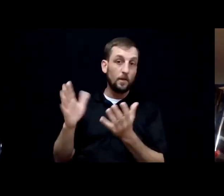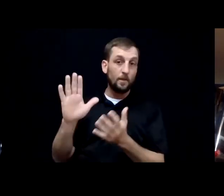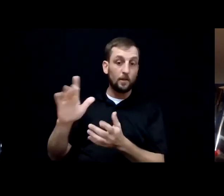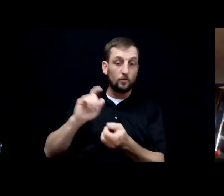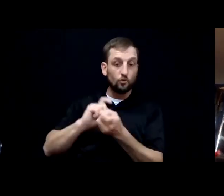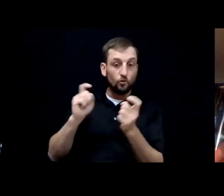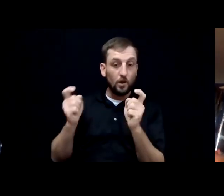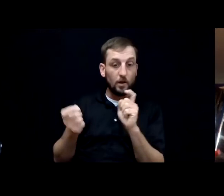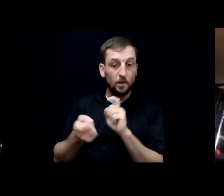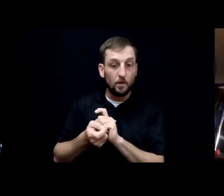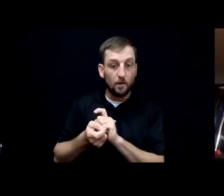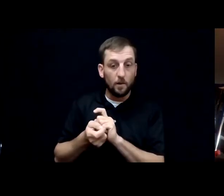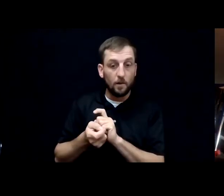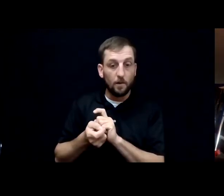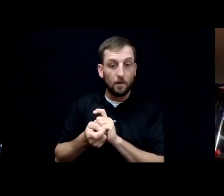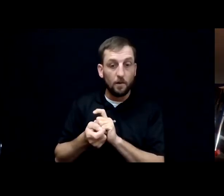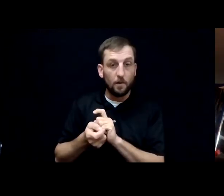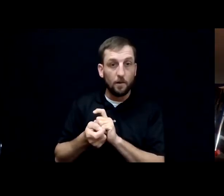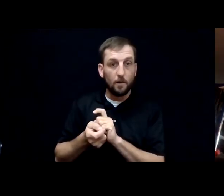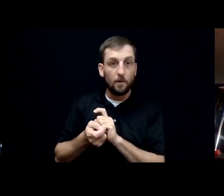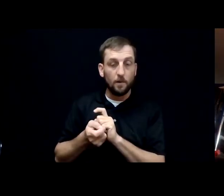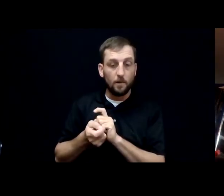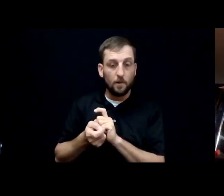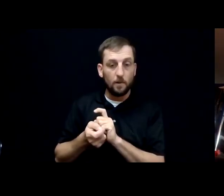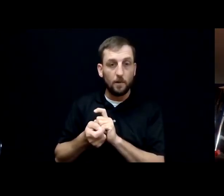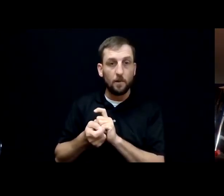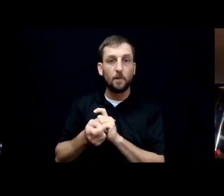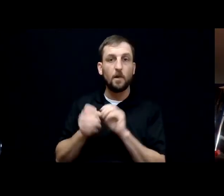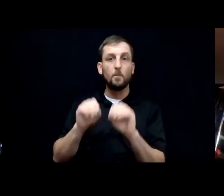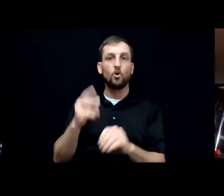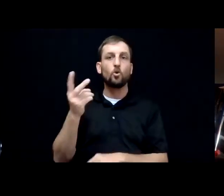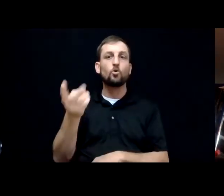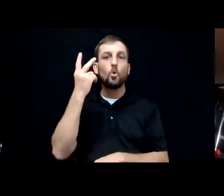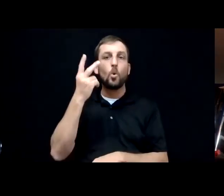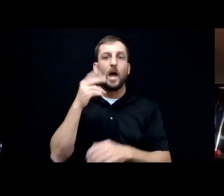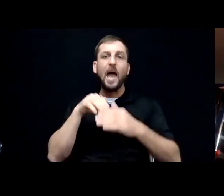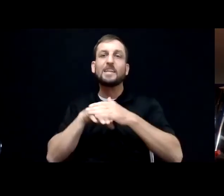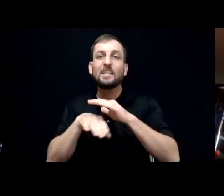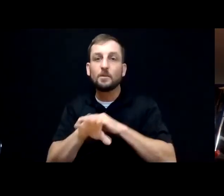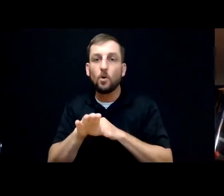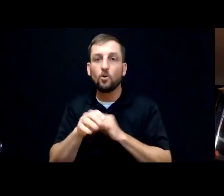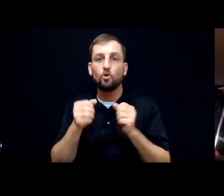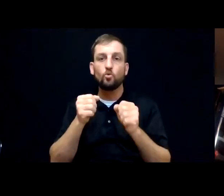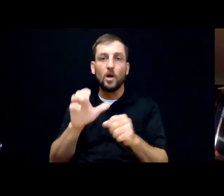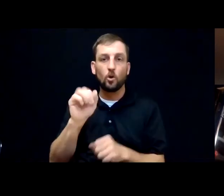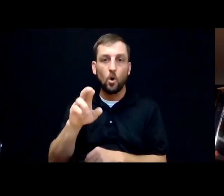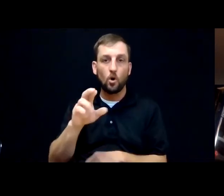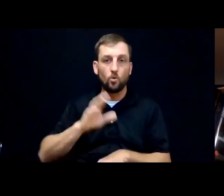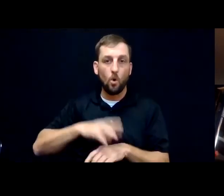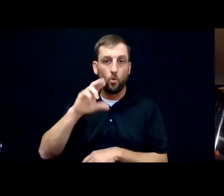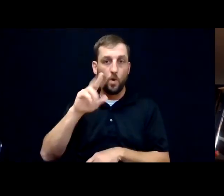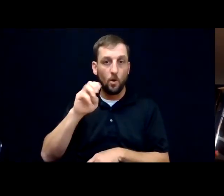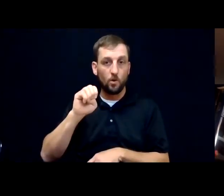settlement, was that we would put 2 accessible streetcars on the route, and they would be able to drop off at 6